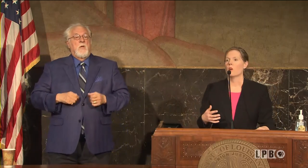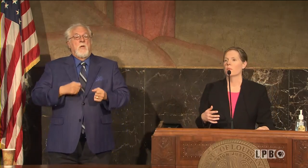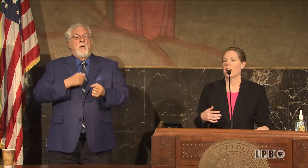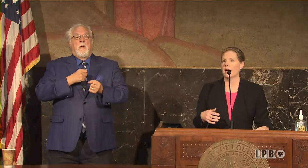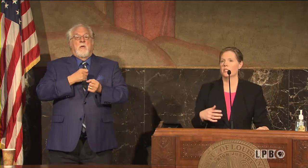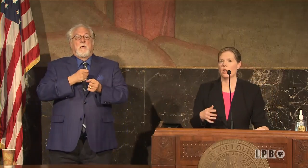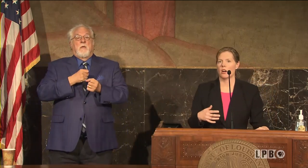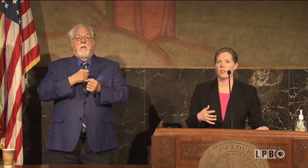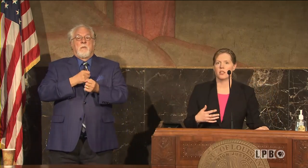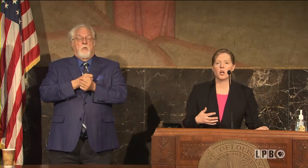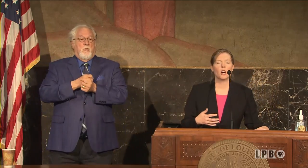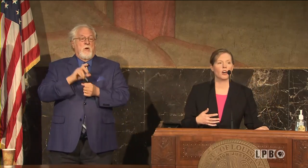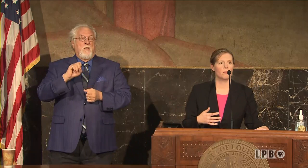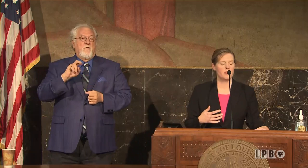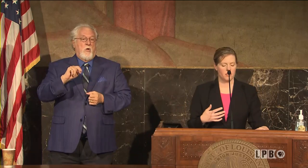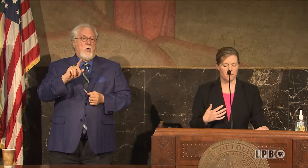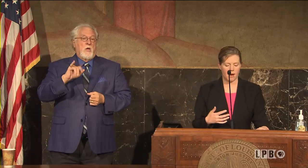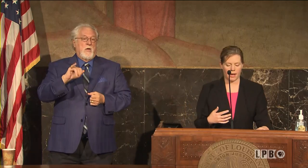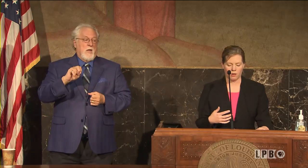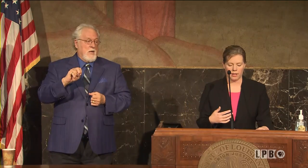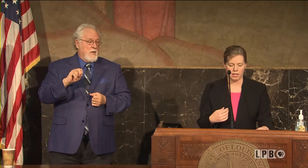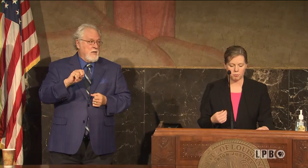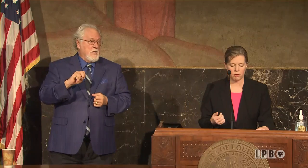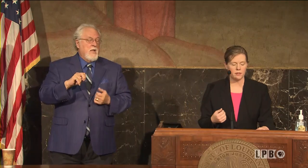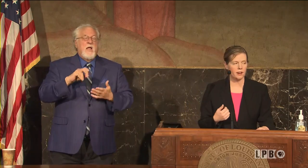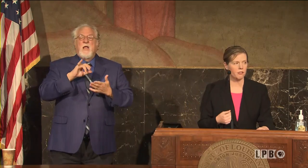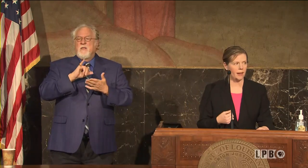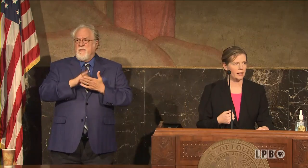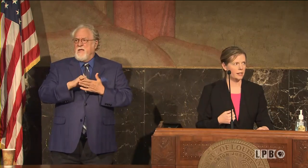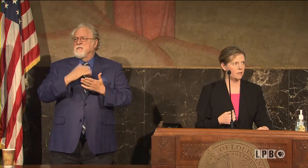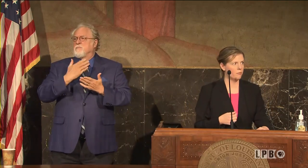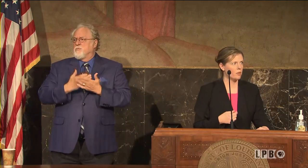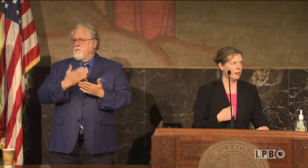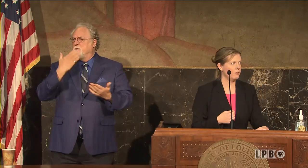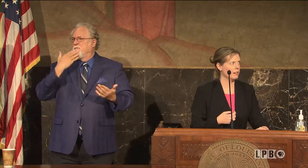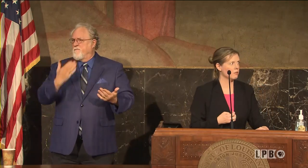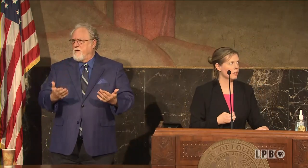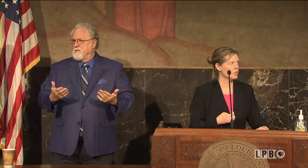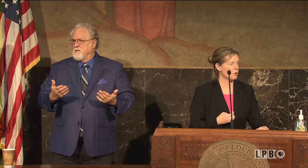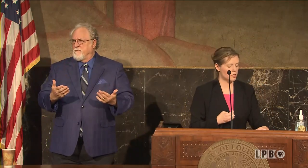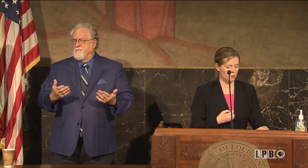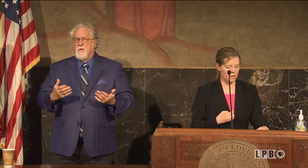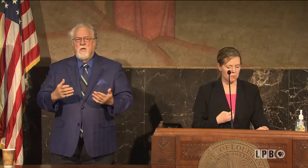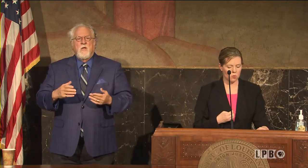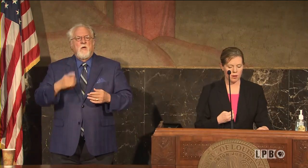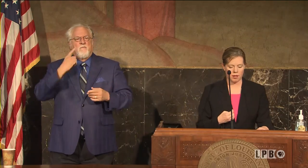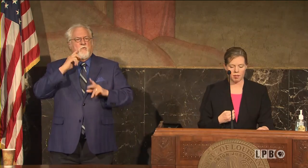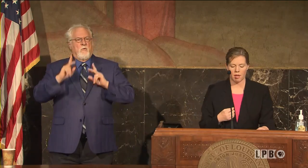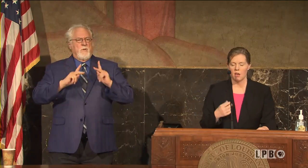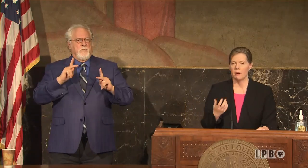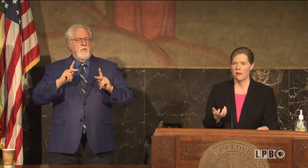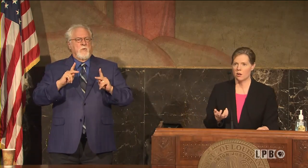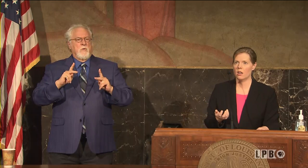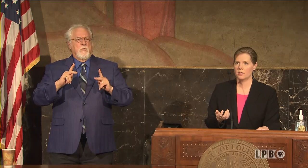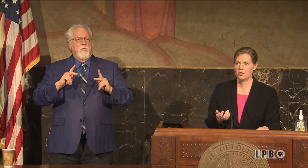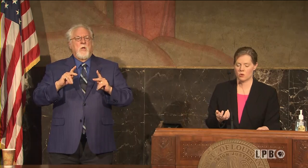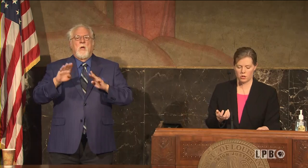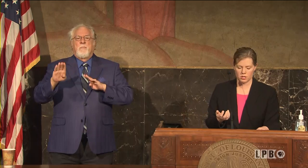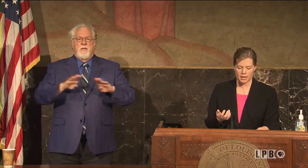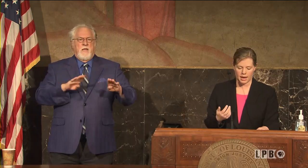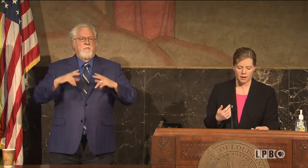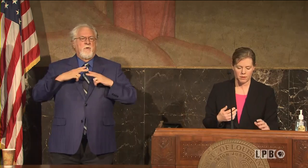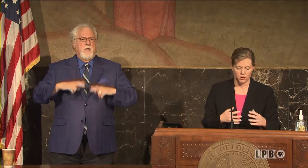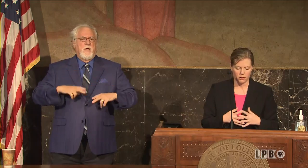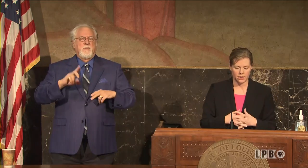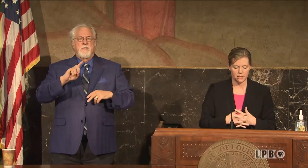Supportive warm lines are the term and the model that has proven effective, an effective resource for people with behavioral health